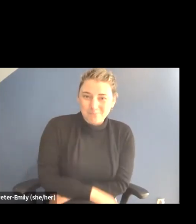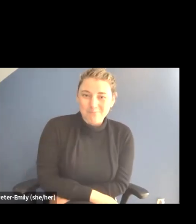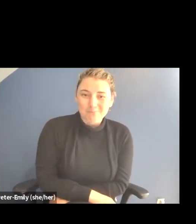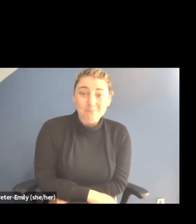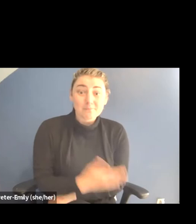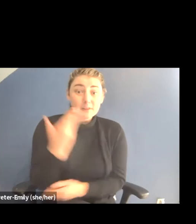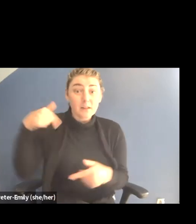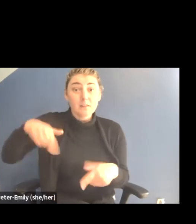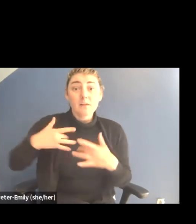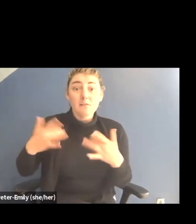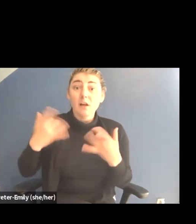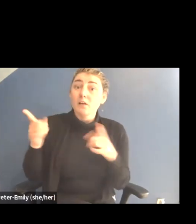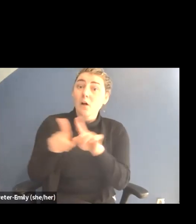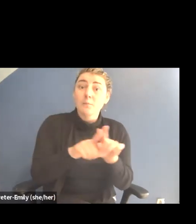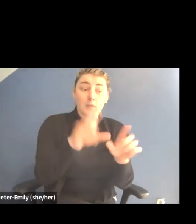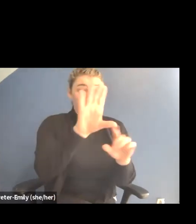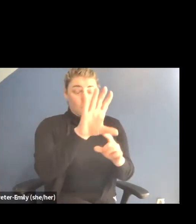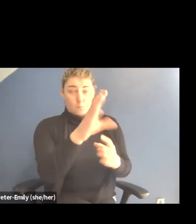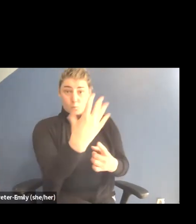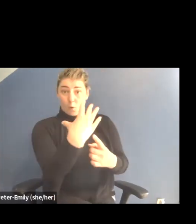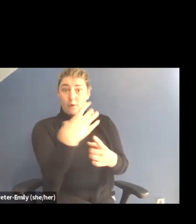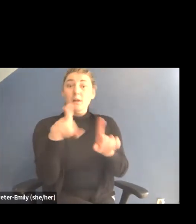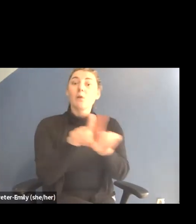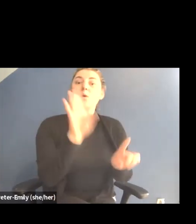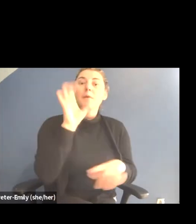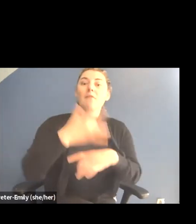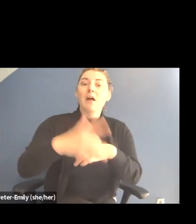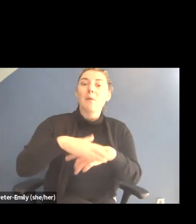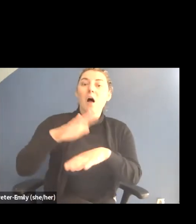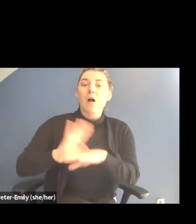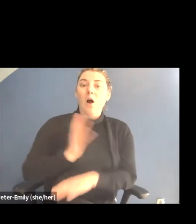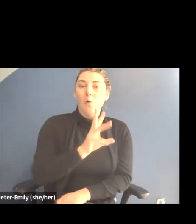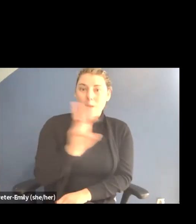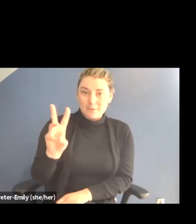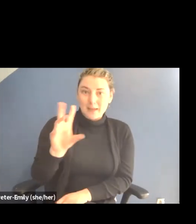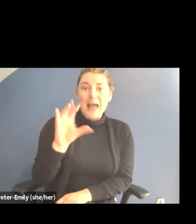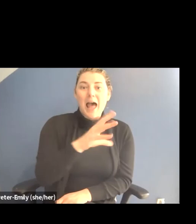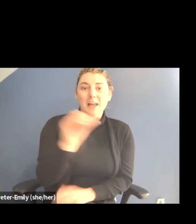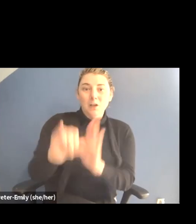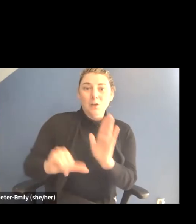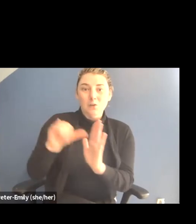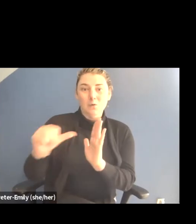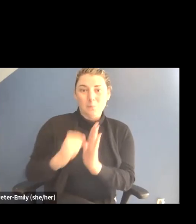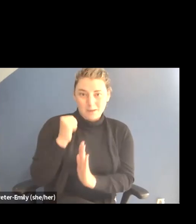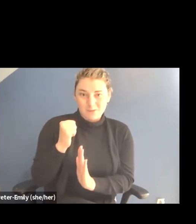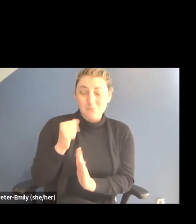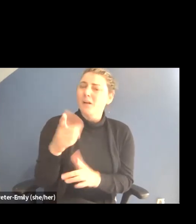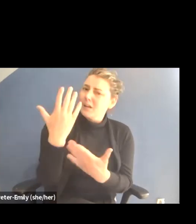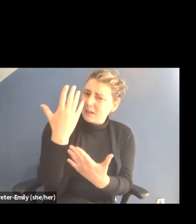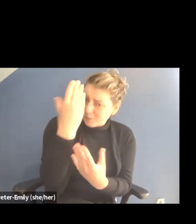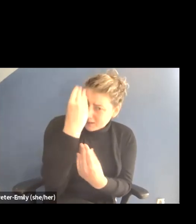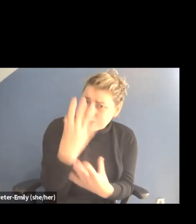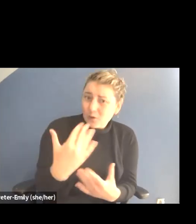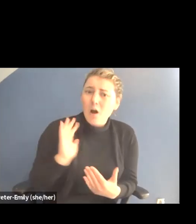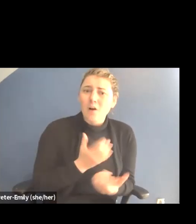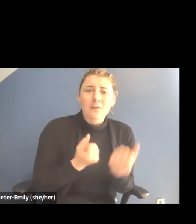This event also is being recorded and will be made available on the Roundtable's website and YouTube page. I should say also our